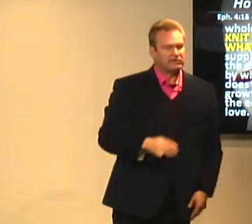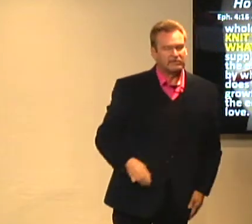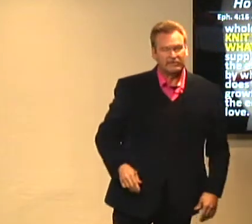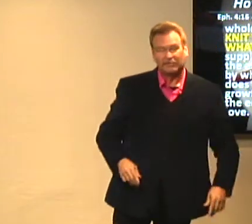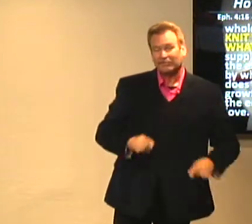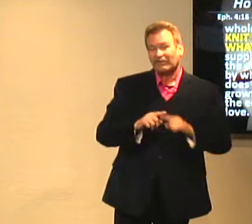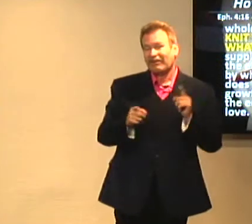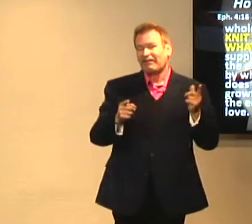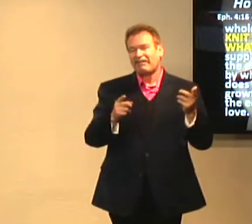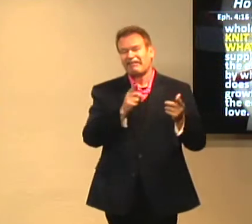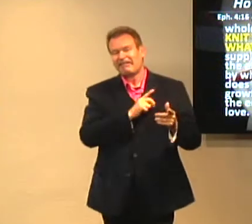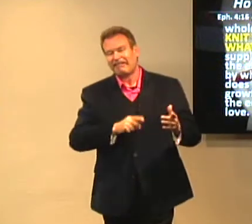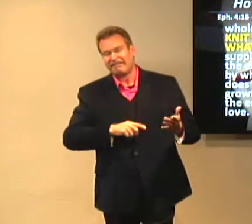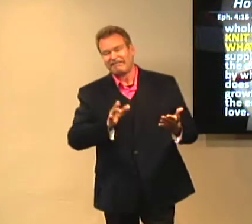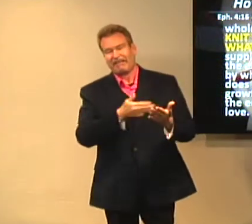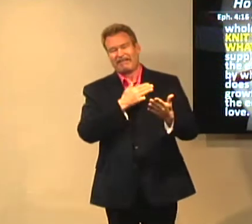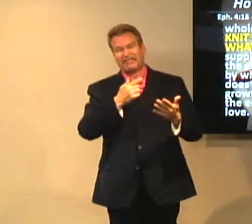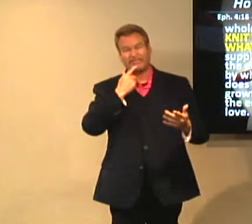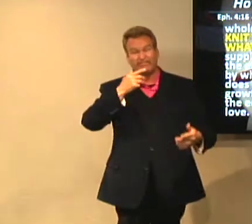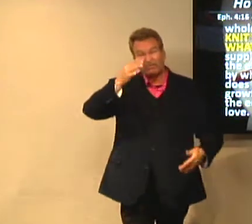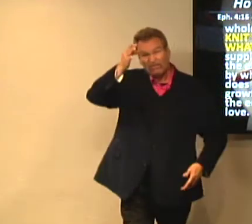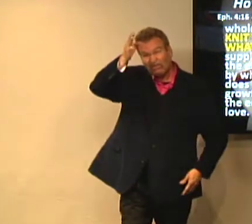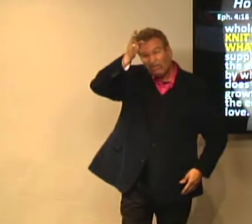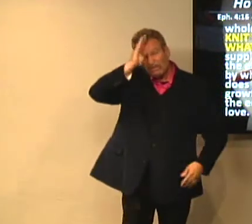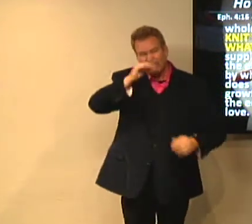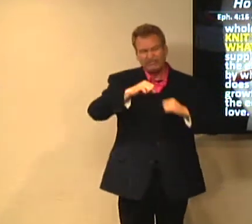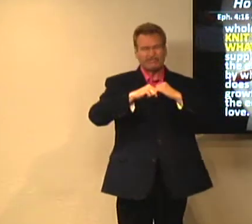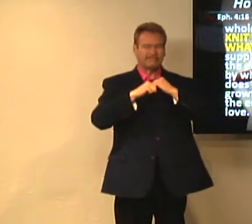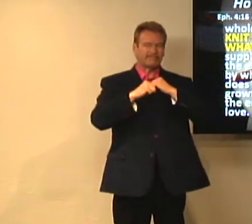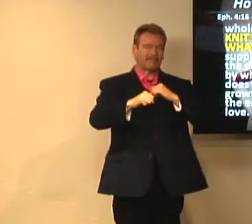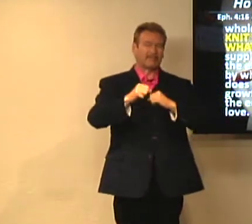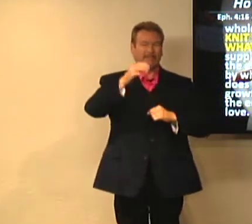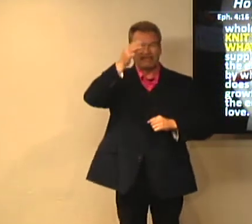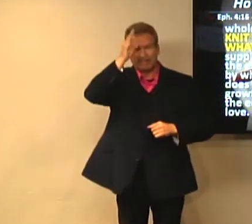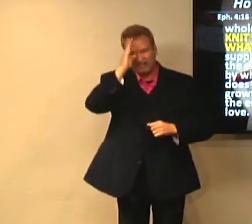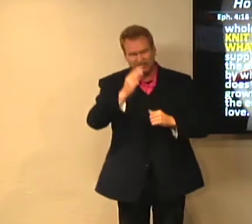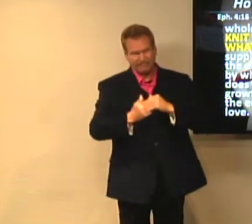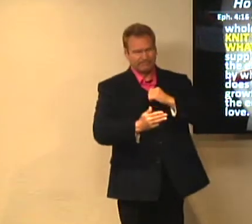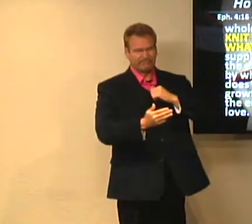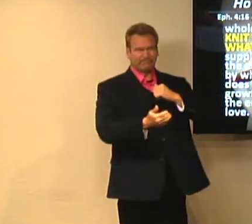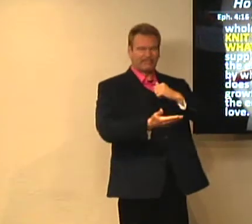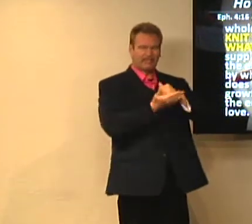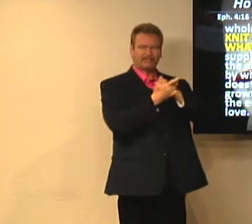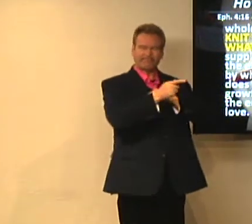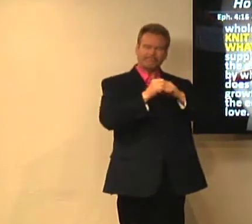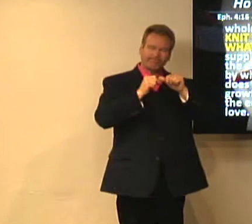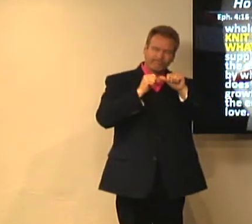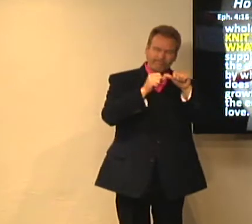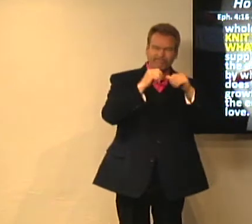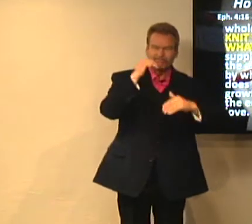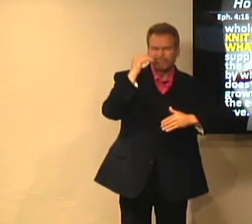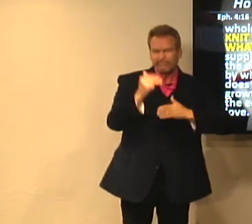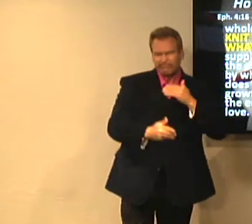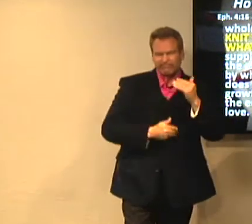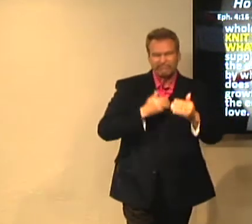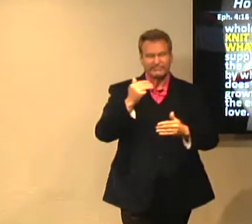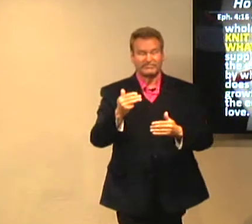The Psalm of David says, God, be our support and our